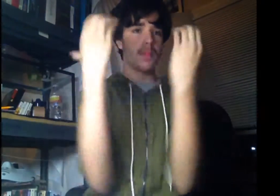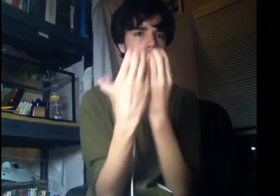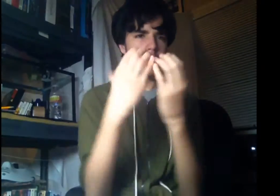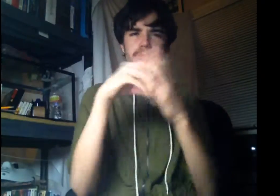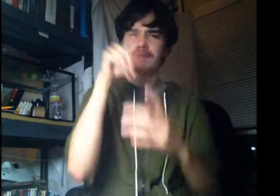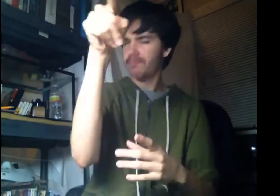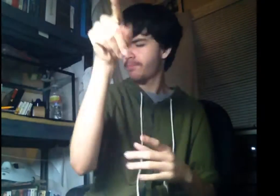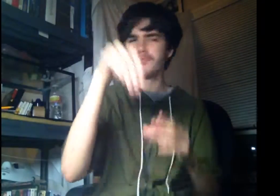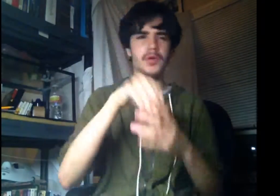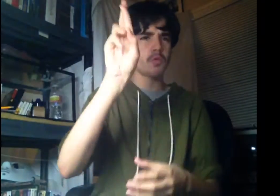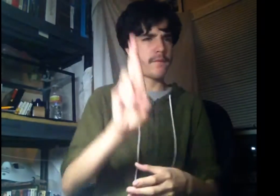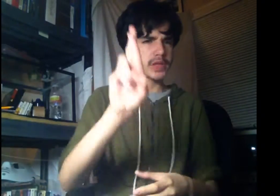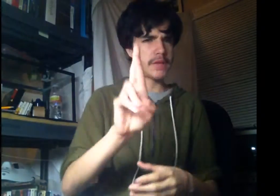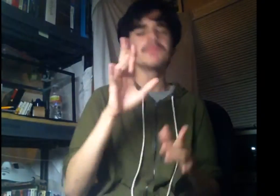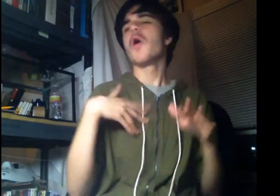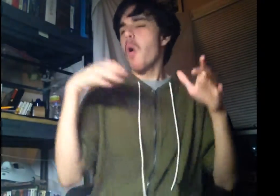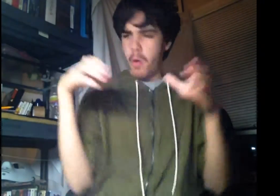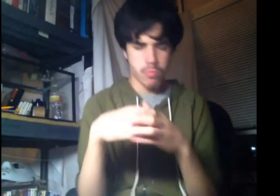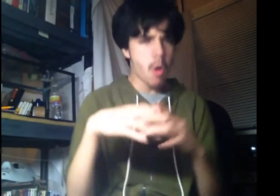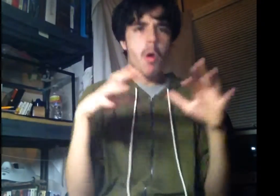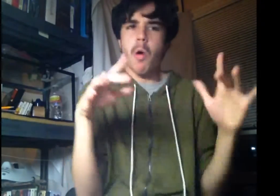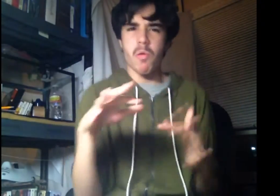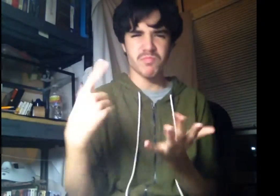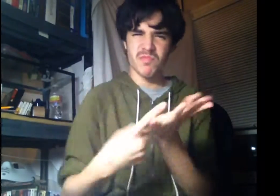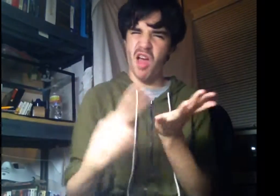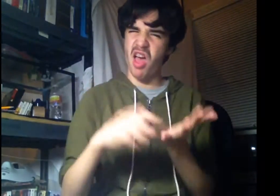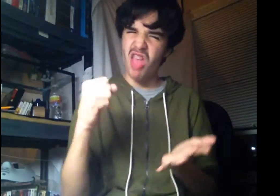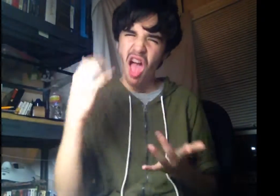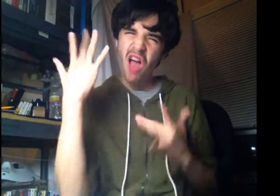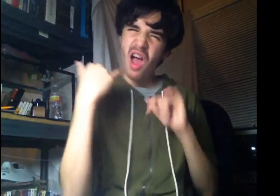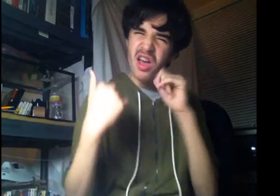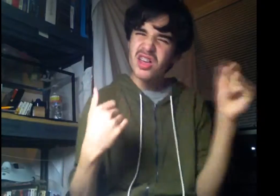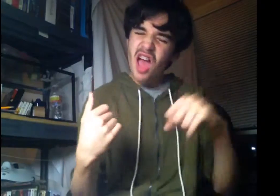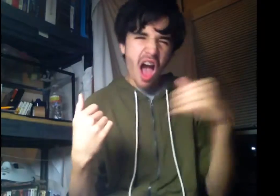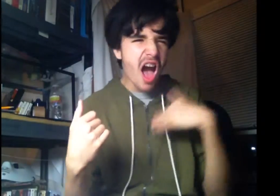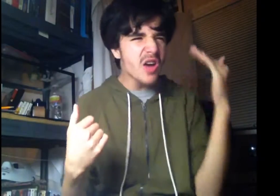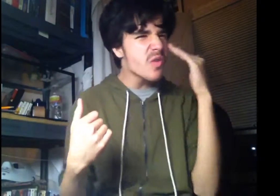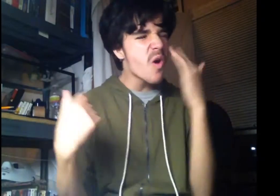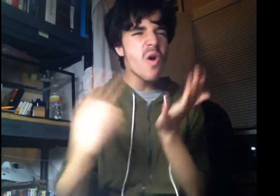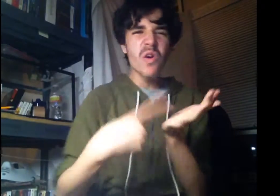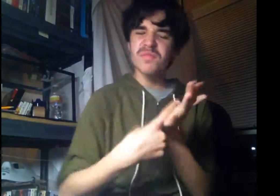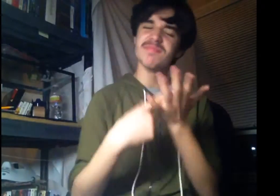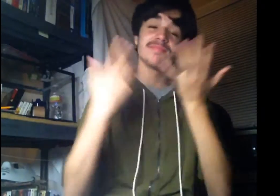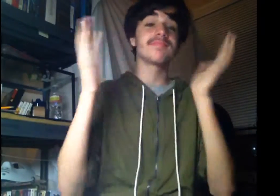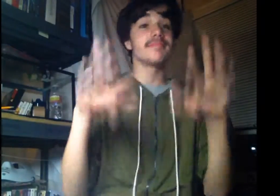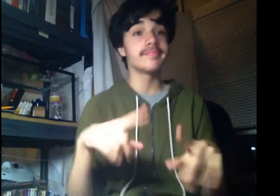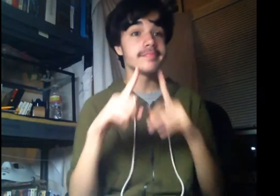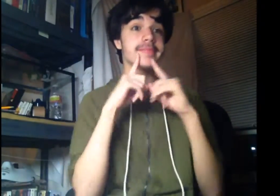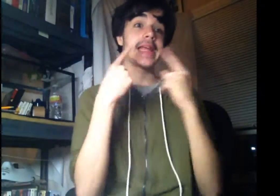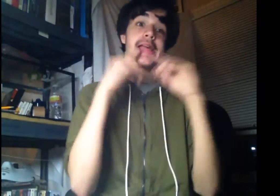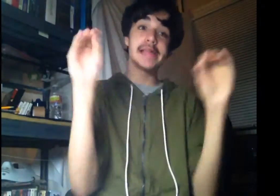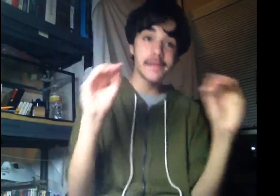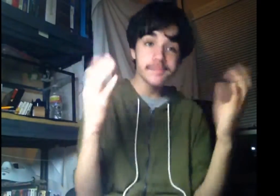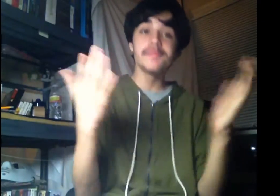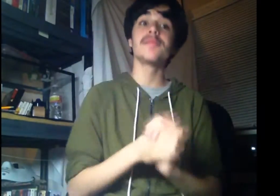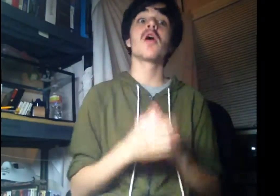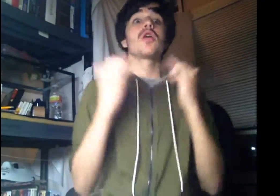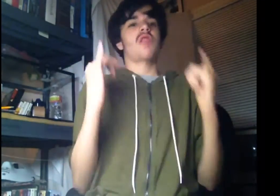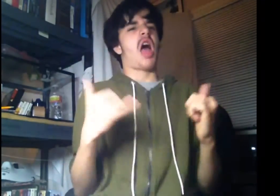Garner. You, Jeremy Klein, you made this film happen. Jeremy, you made it happen. Thank you so much. Mom, Dad, Lisa, Beth,